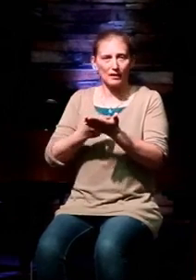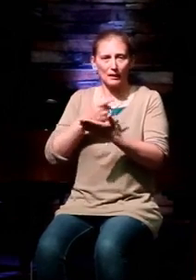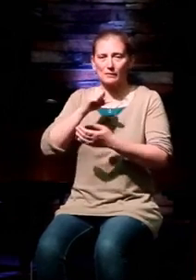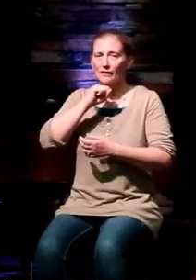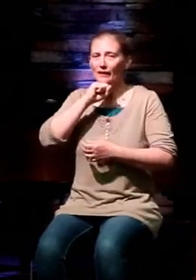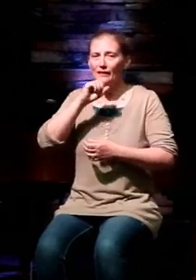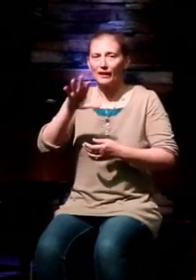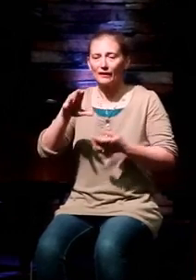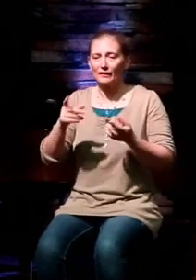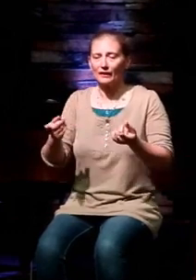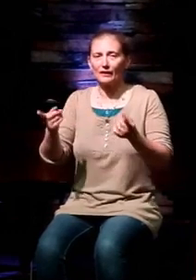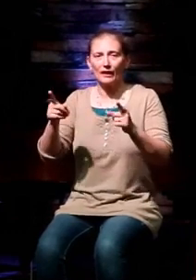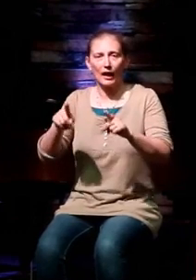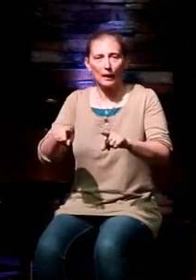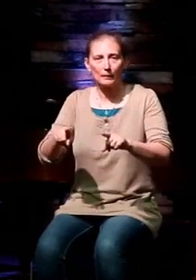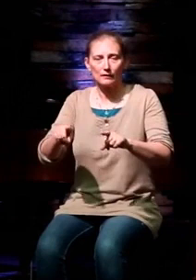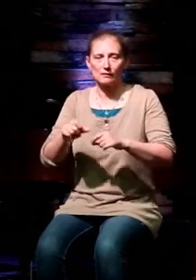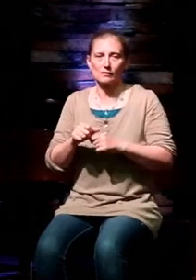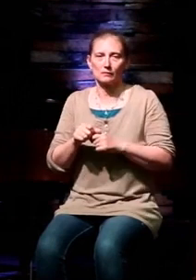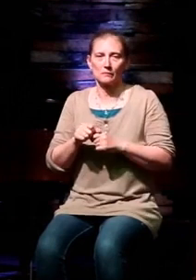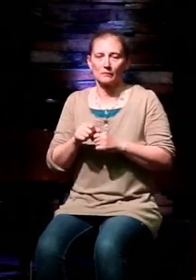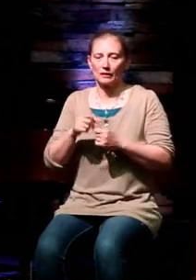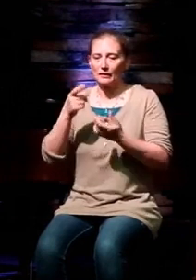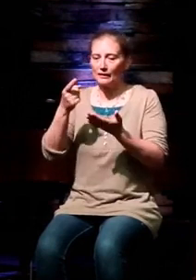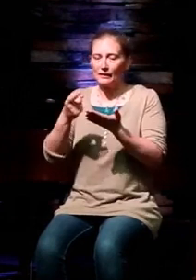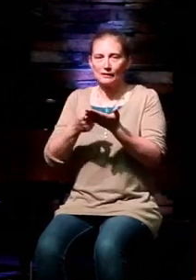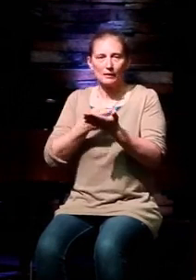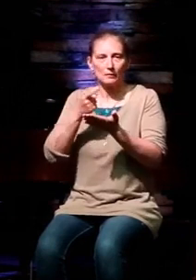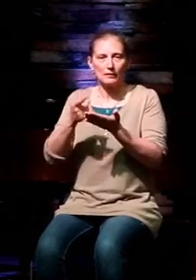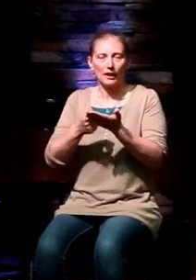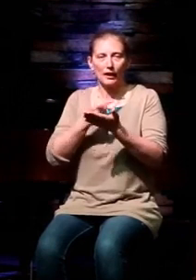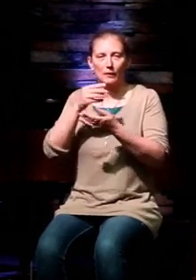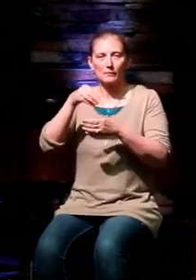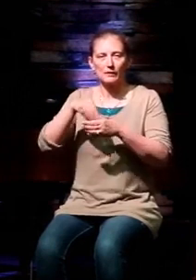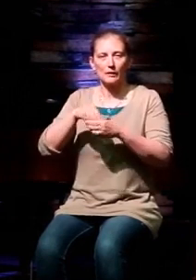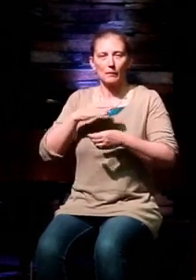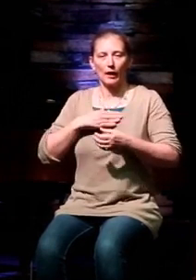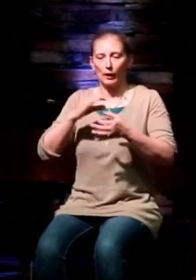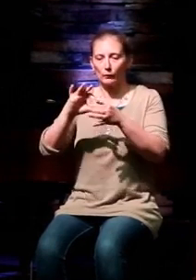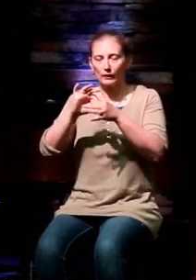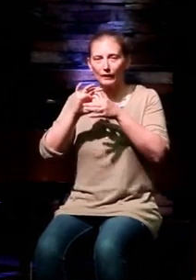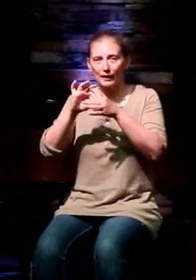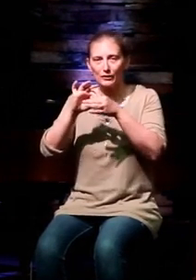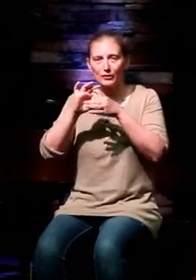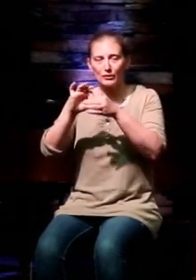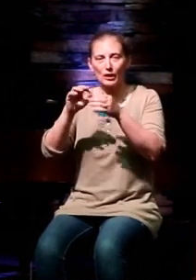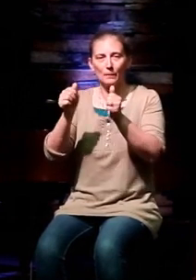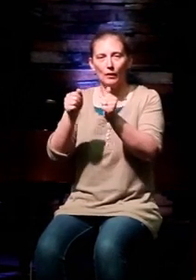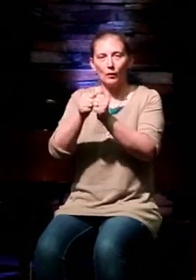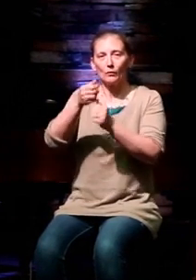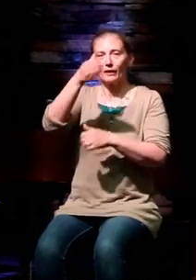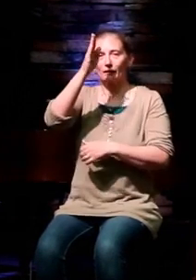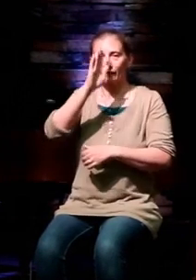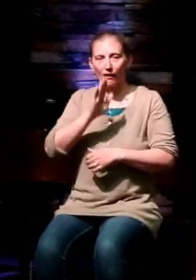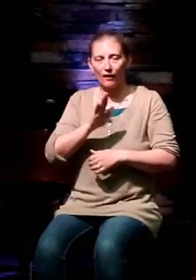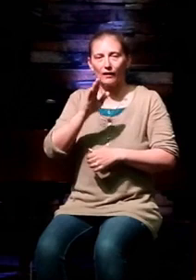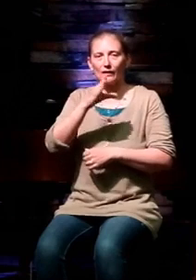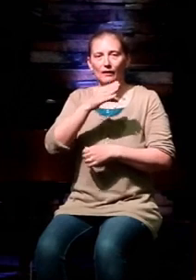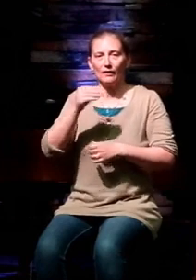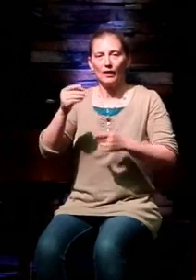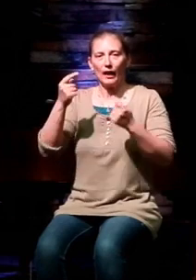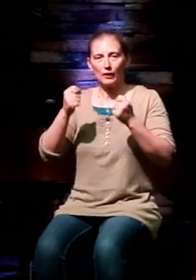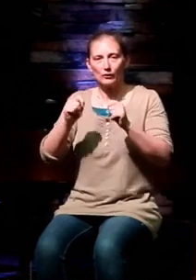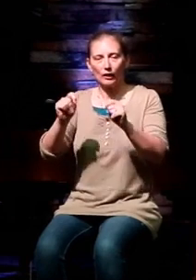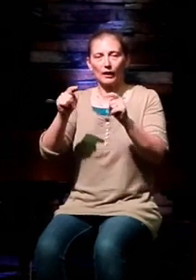trying in my relationship with God, I've turned on the key a lot of times. Nothing happens. When I'm trying to be a better husband and work on my